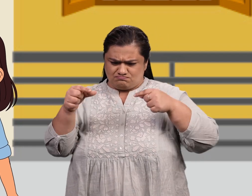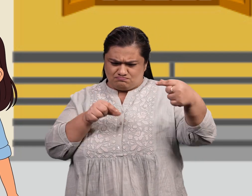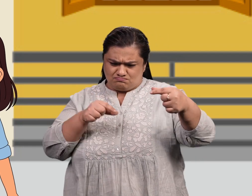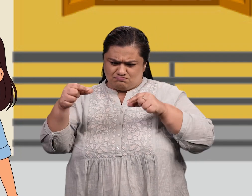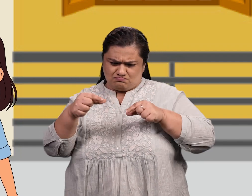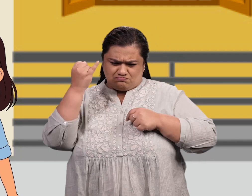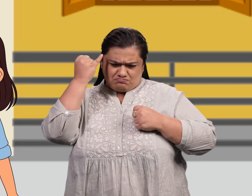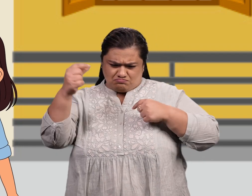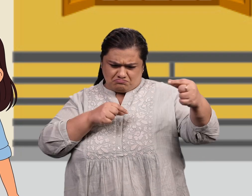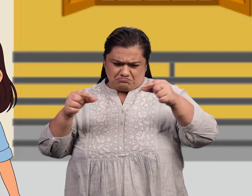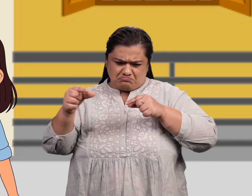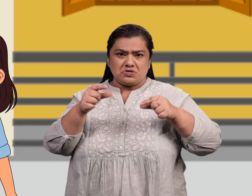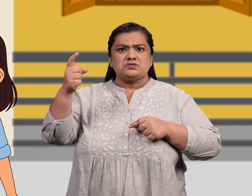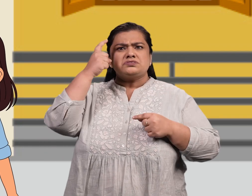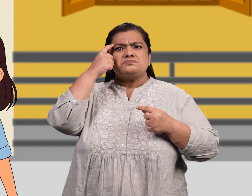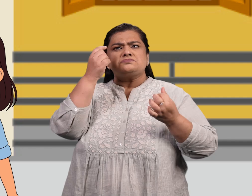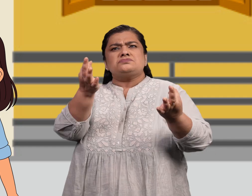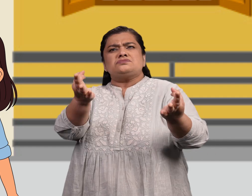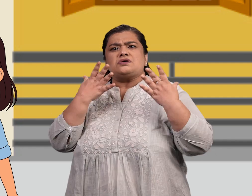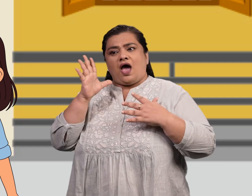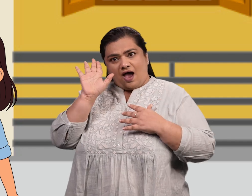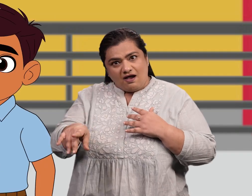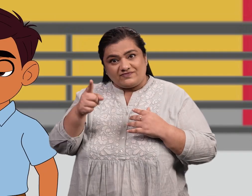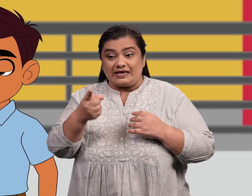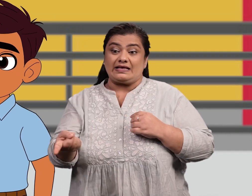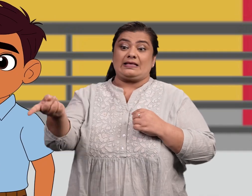Neha was great at solving puzzles.